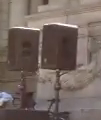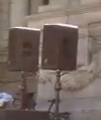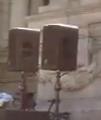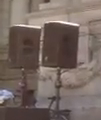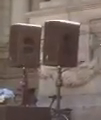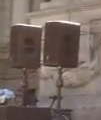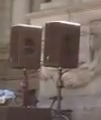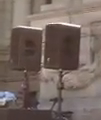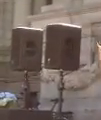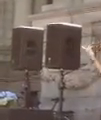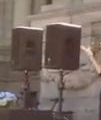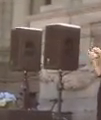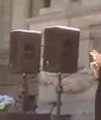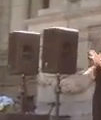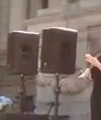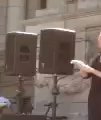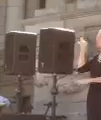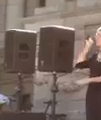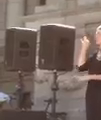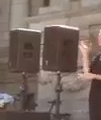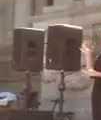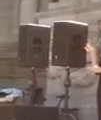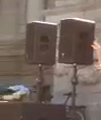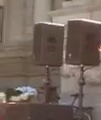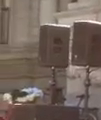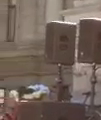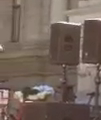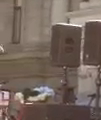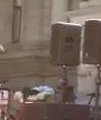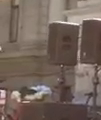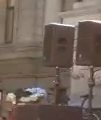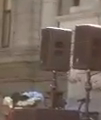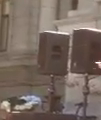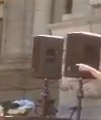fork in the road. That's what I do. Fork in the